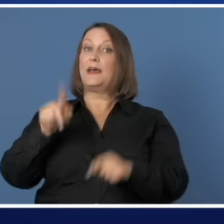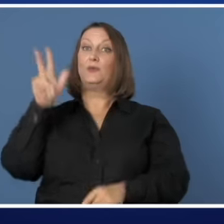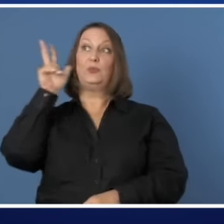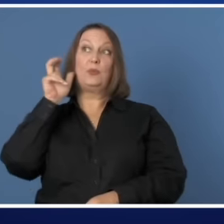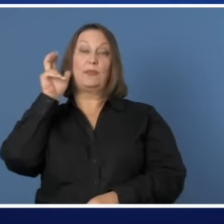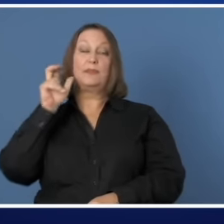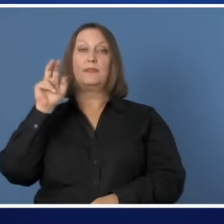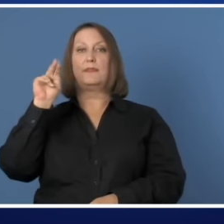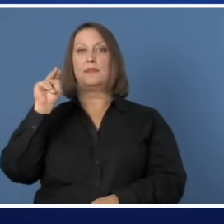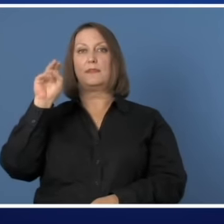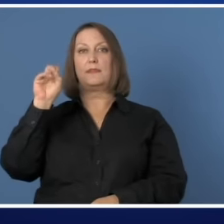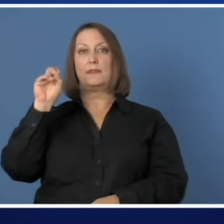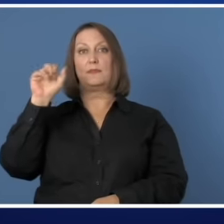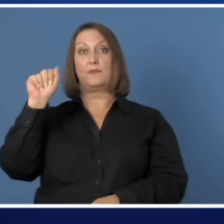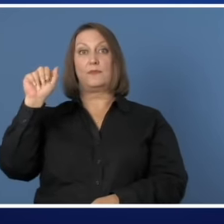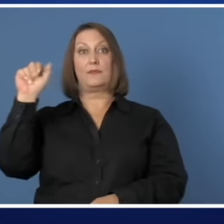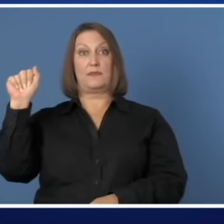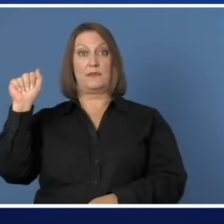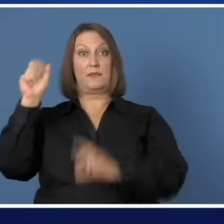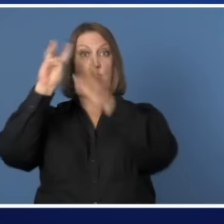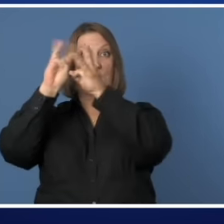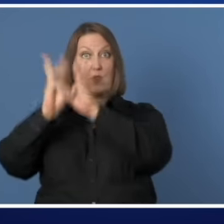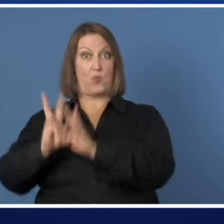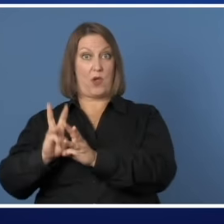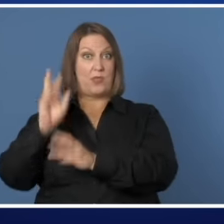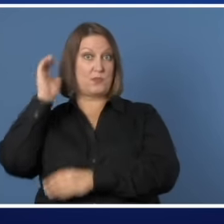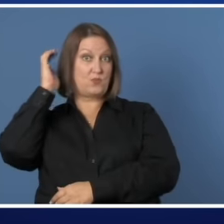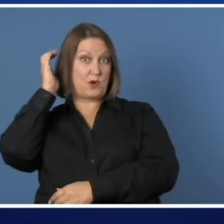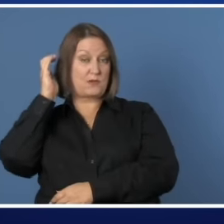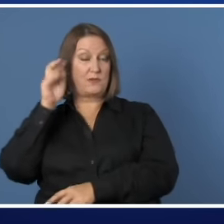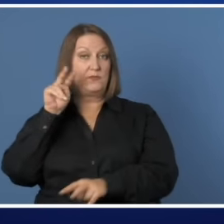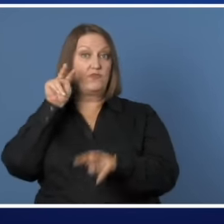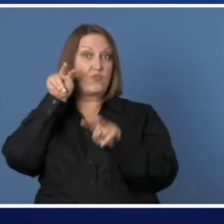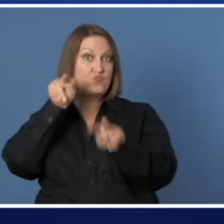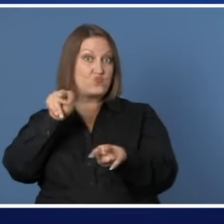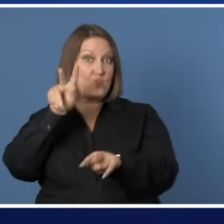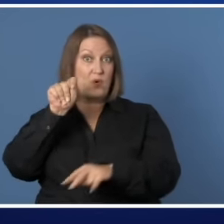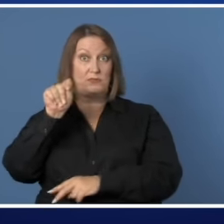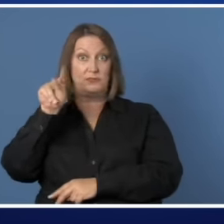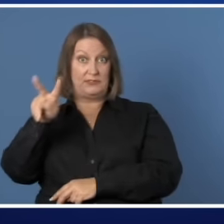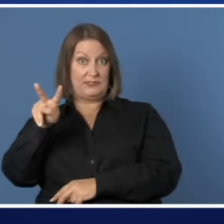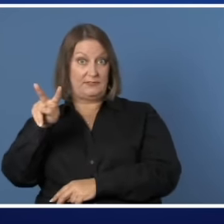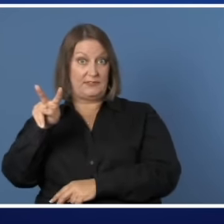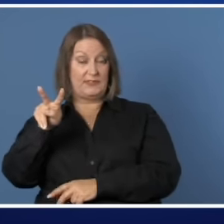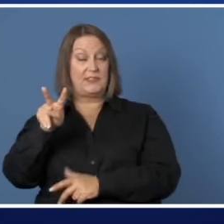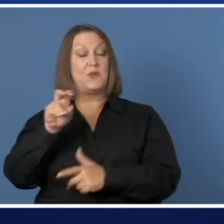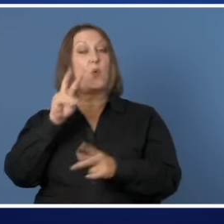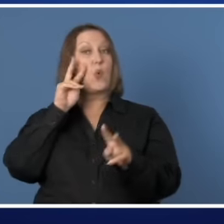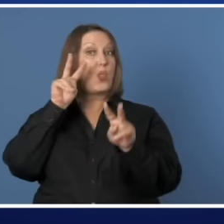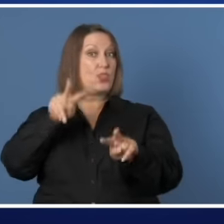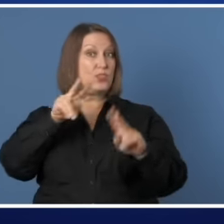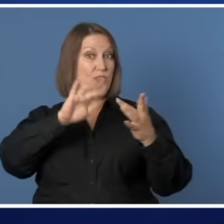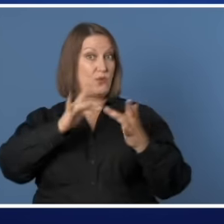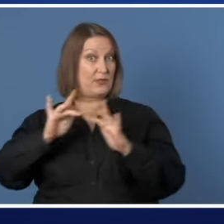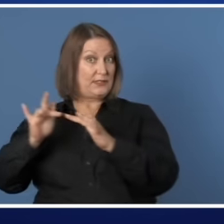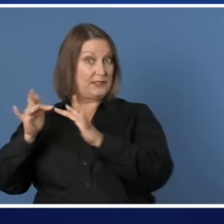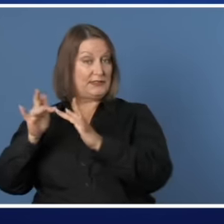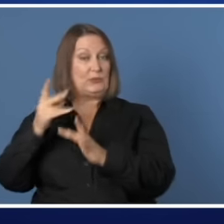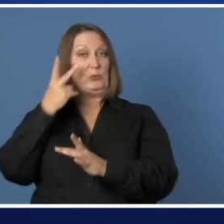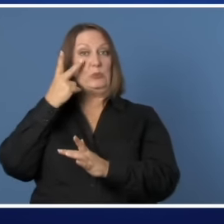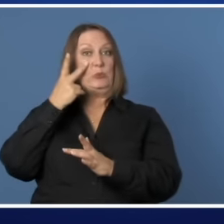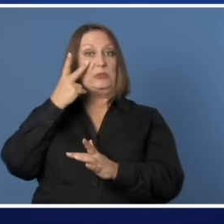However, you should listen to NOAA weather radio, watch TV,